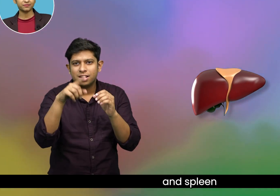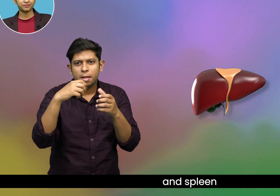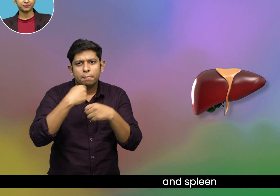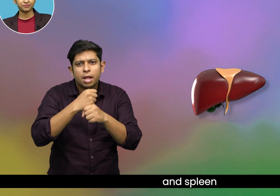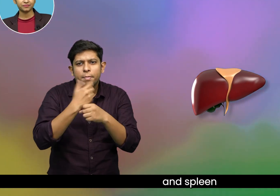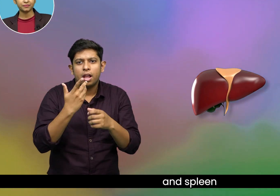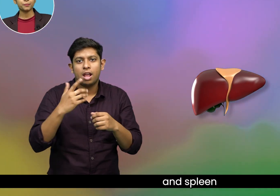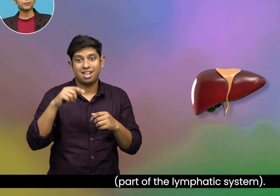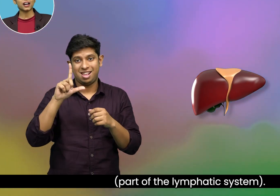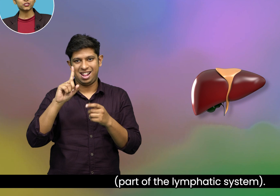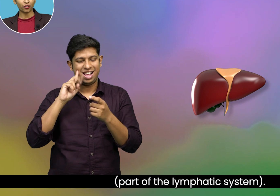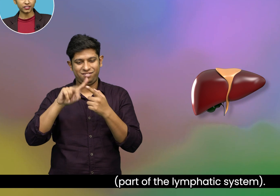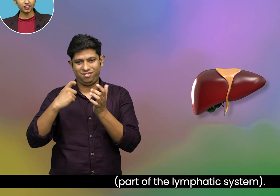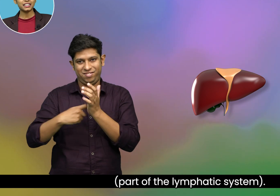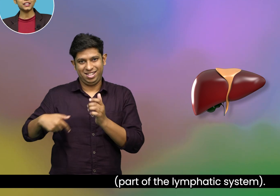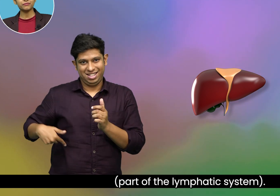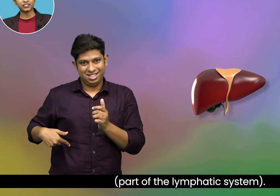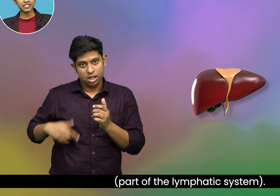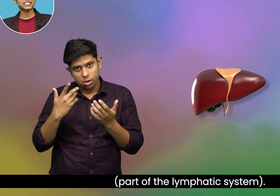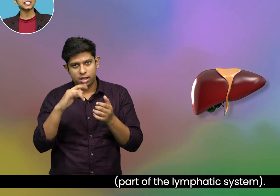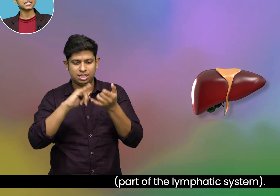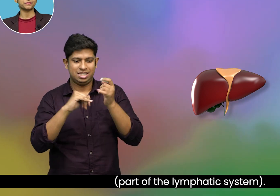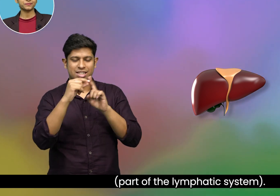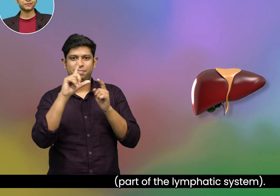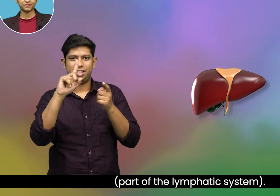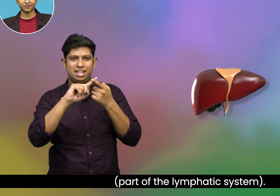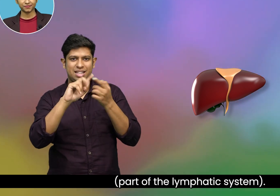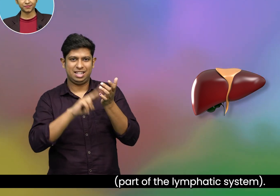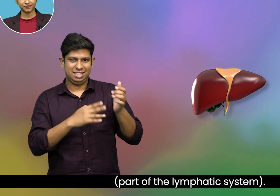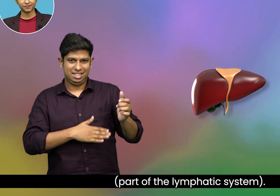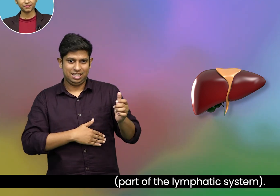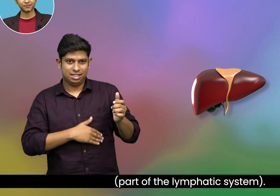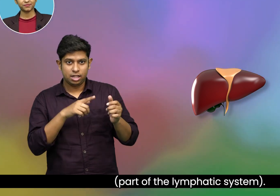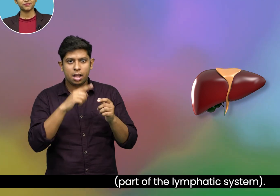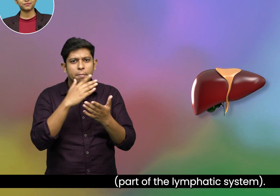spleen, part of the lymphatic system.